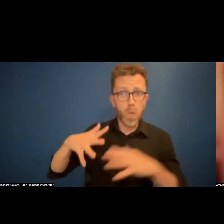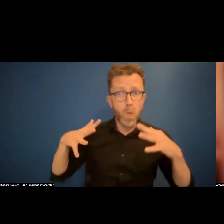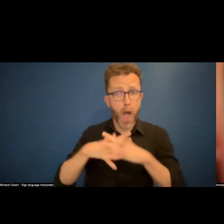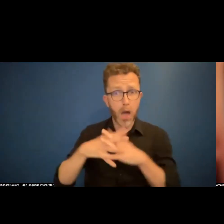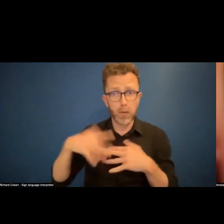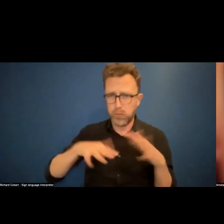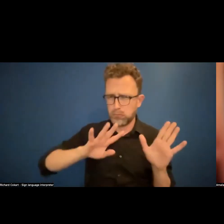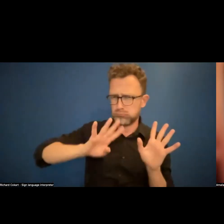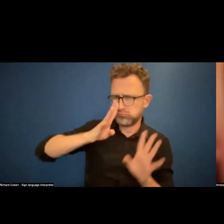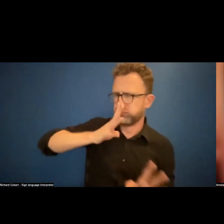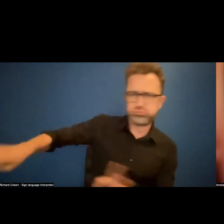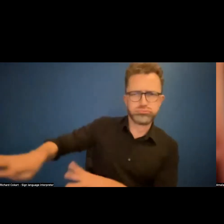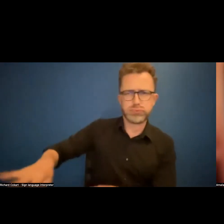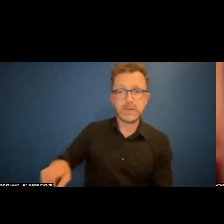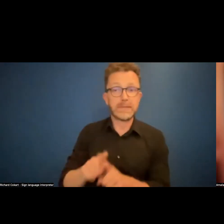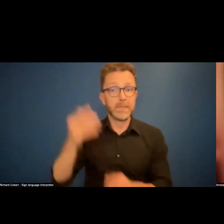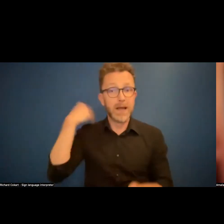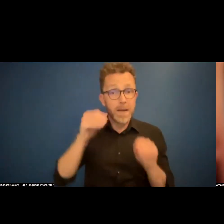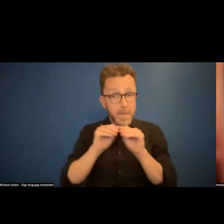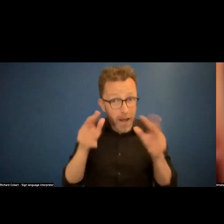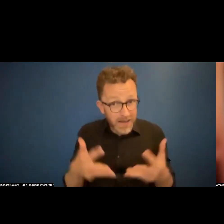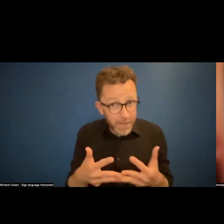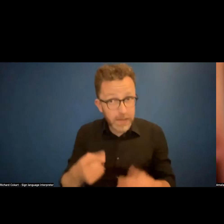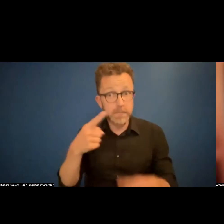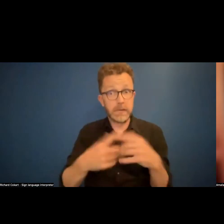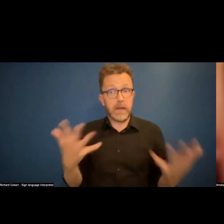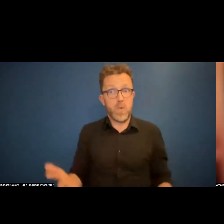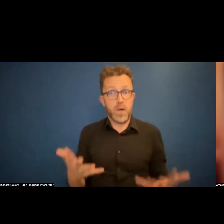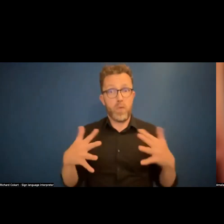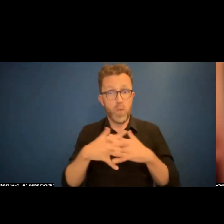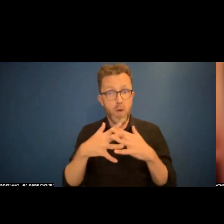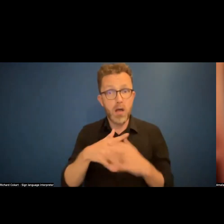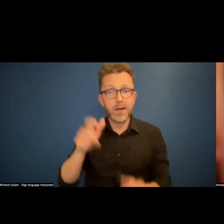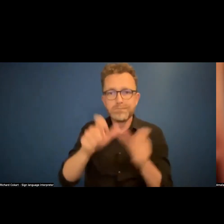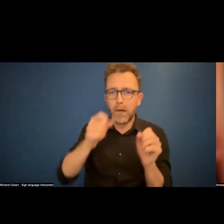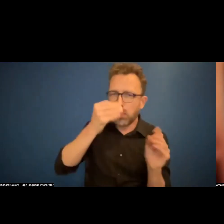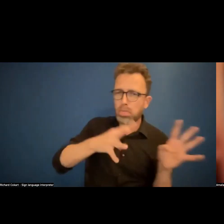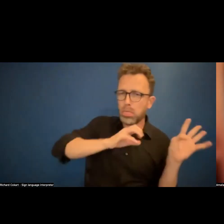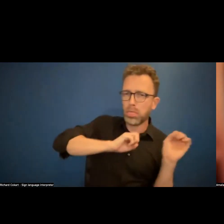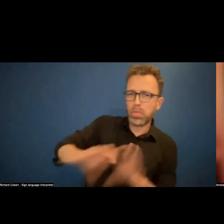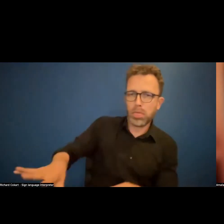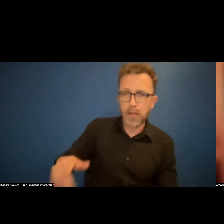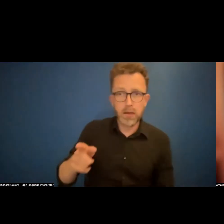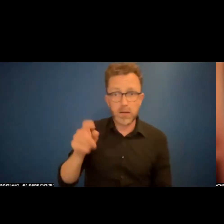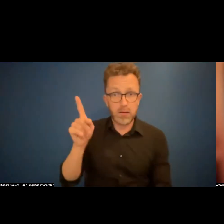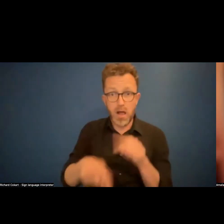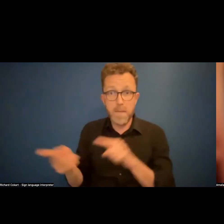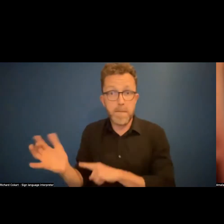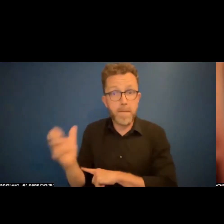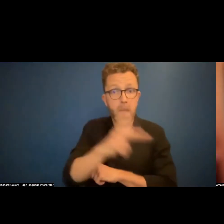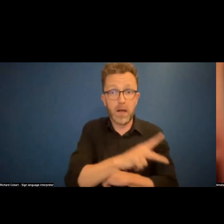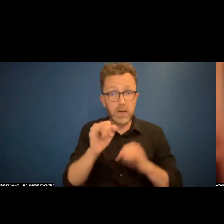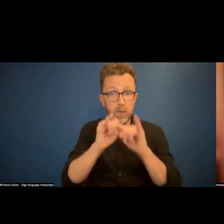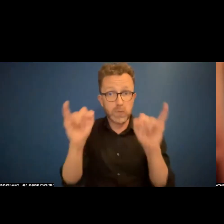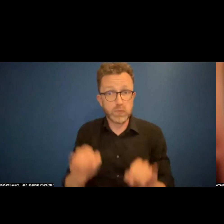seen with the construction of new psychiatric facilities in Europe, even though it is totally contrary to